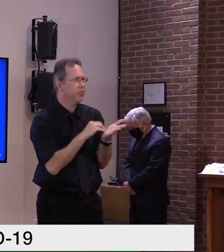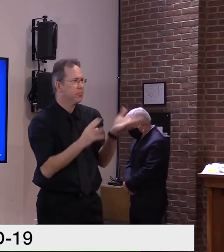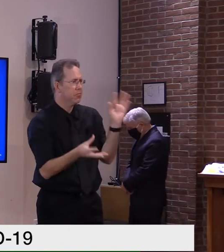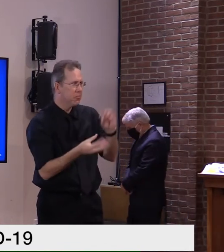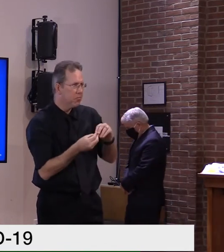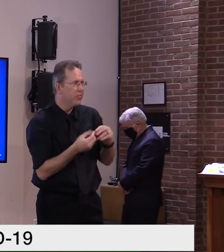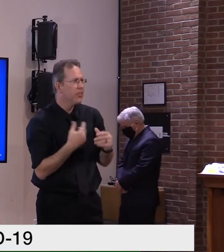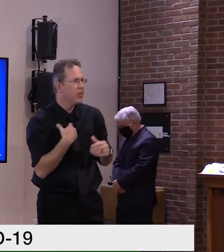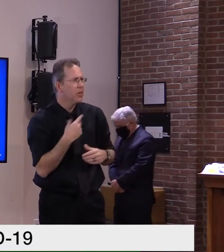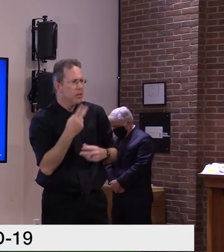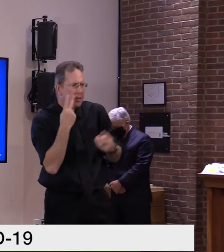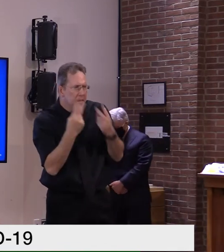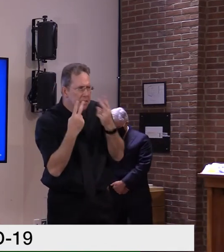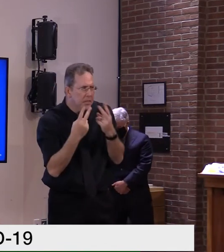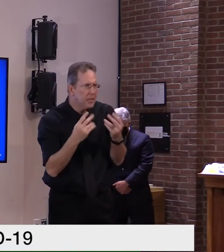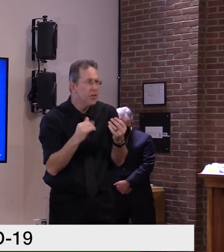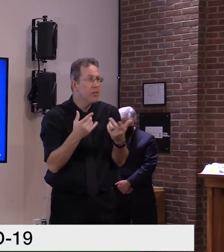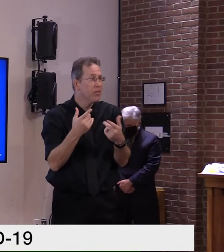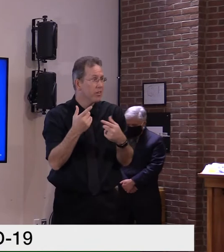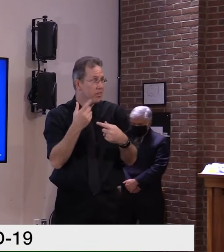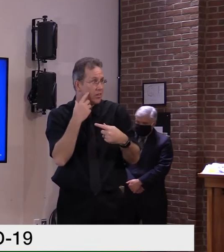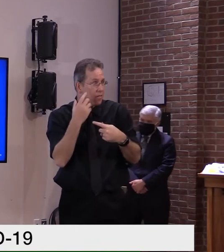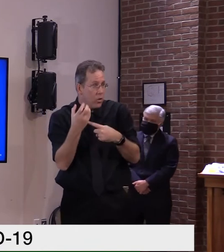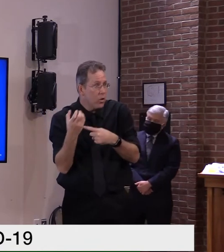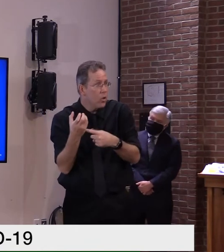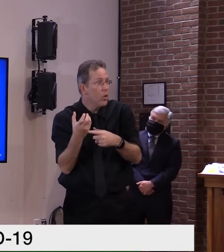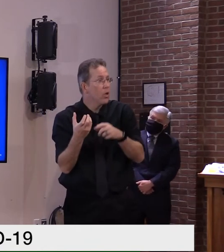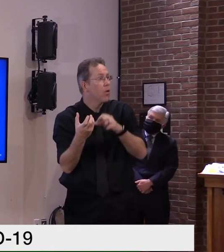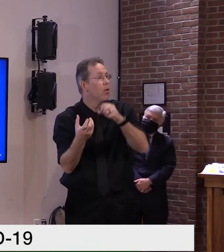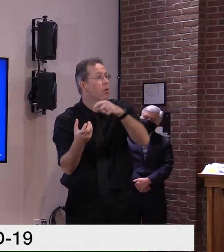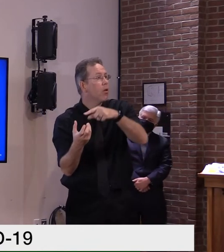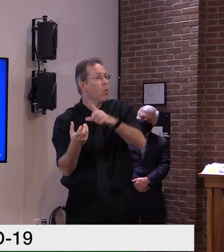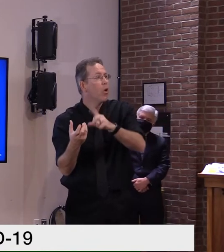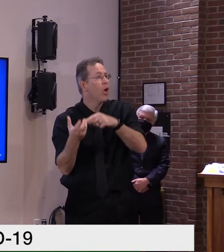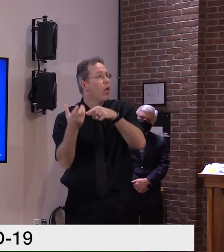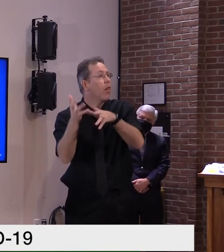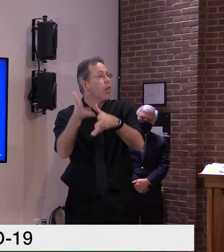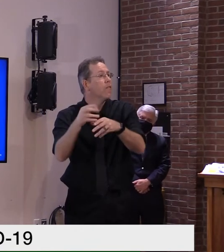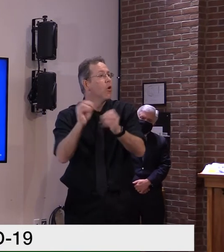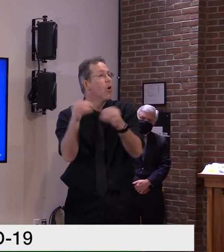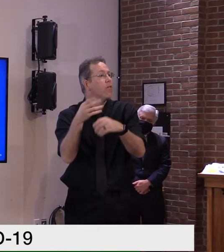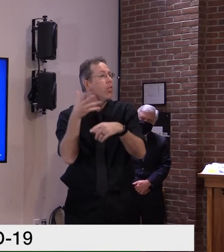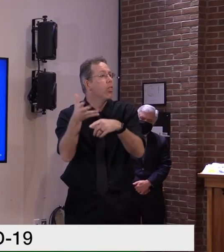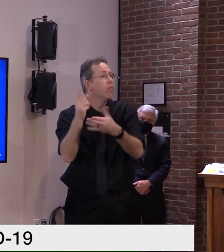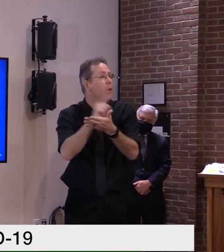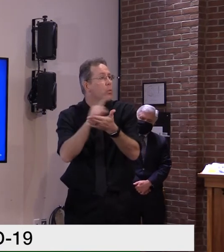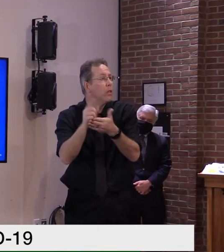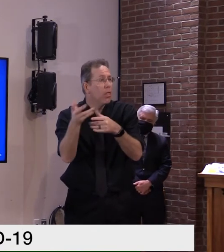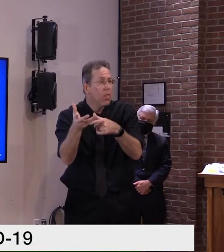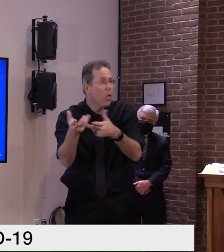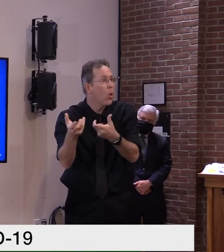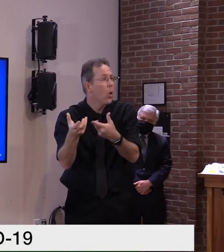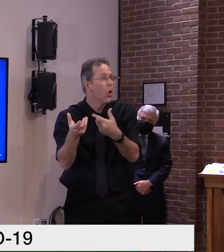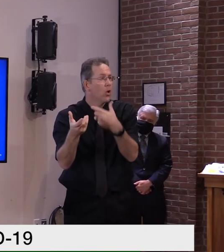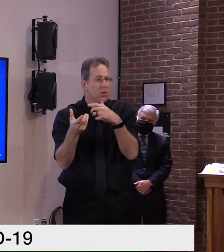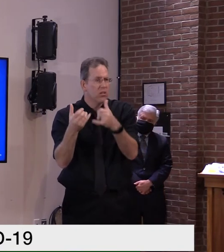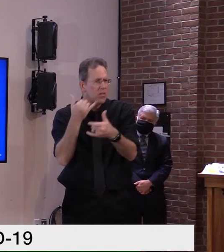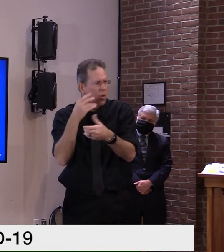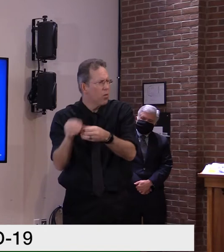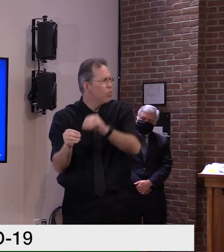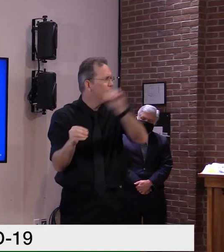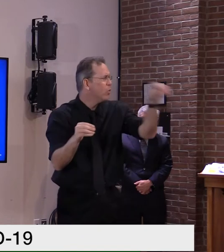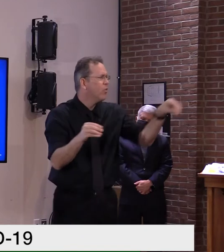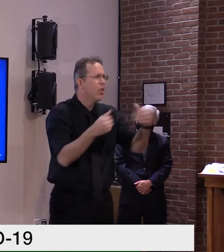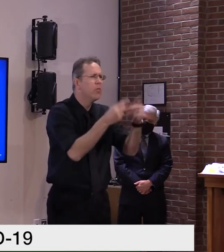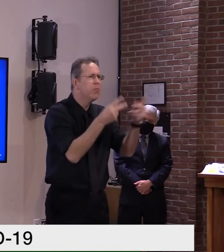that cell phone doesn't show up in the office the next week. It gives you that amount of variation in terms of where people are spending their time and how the mobility